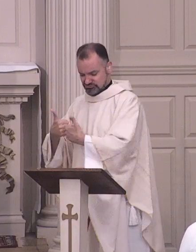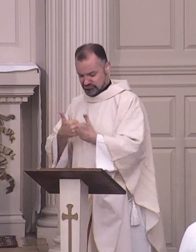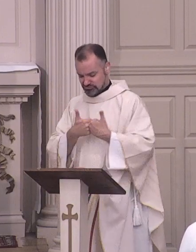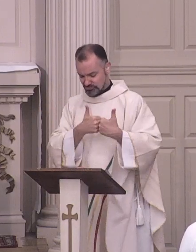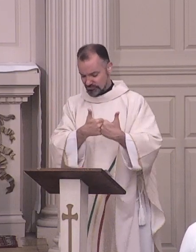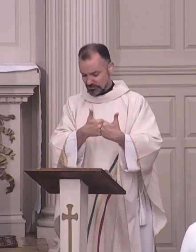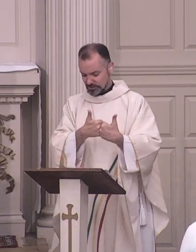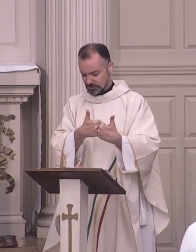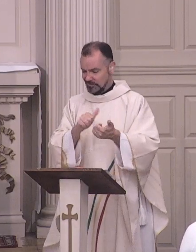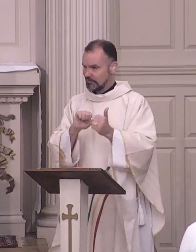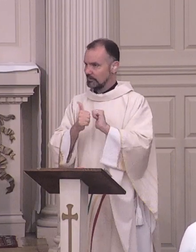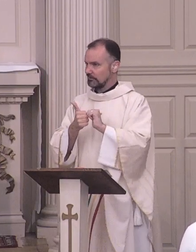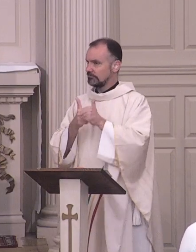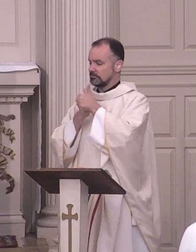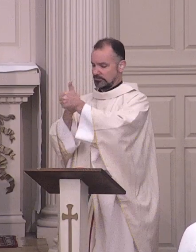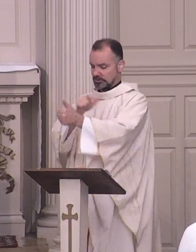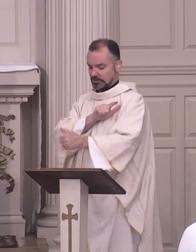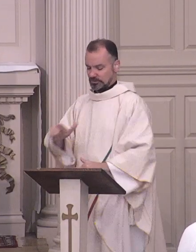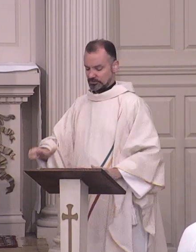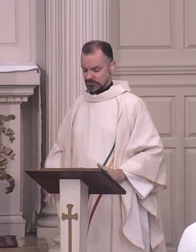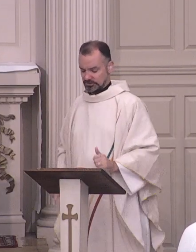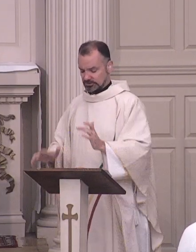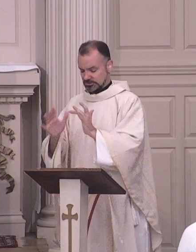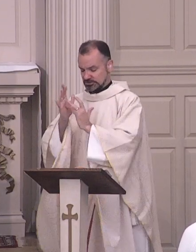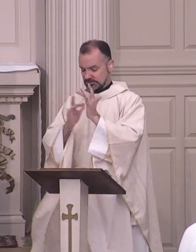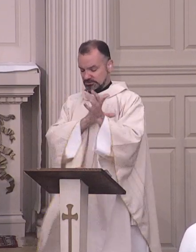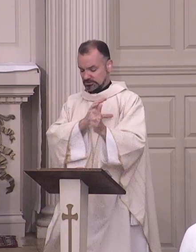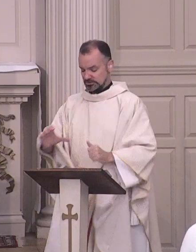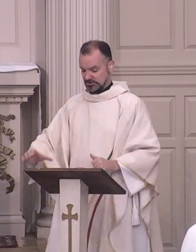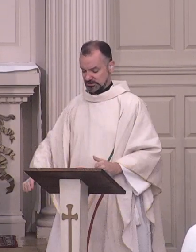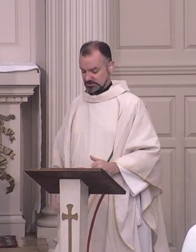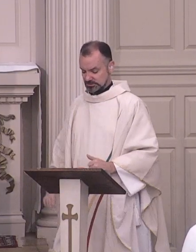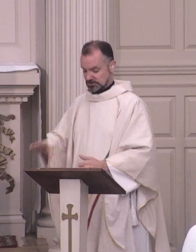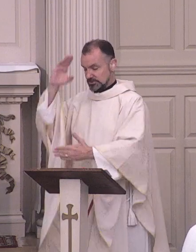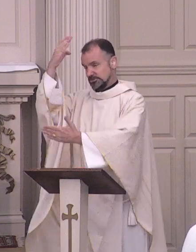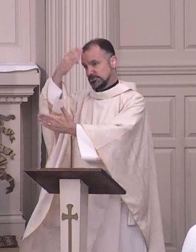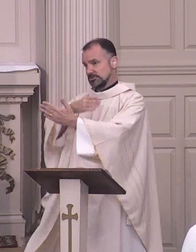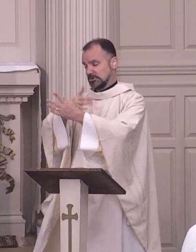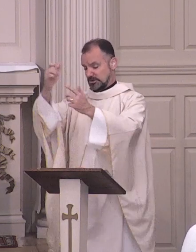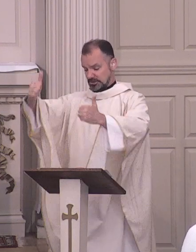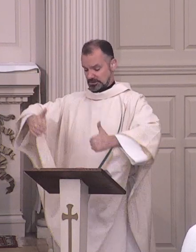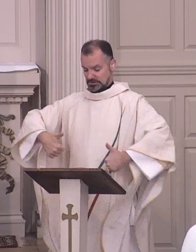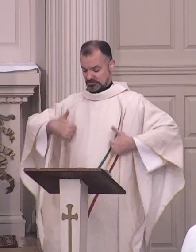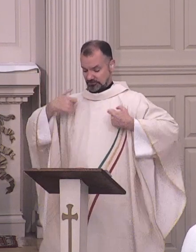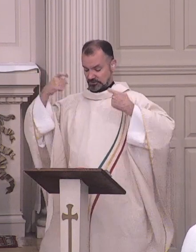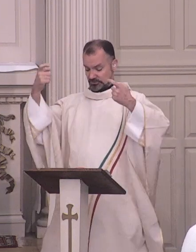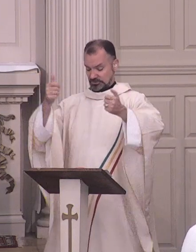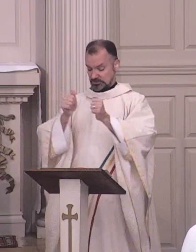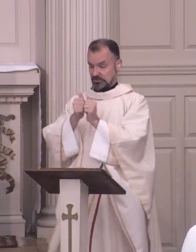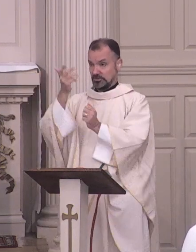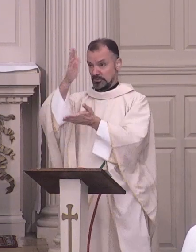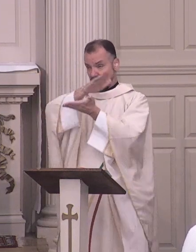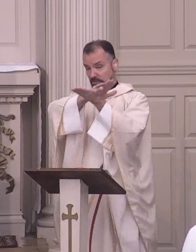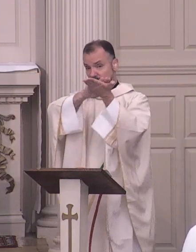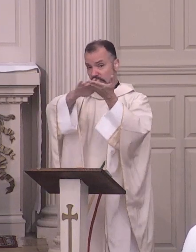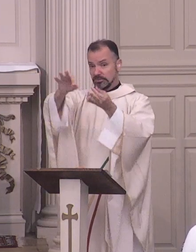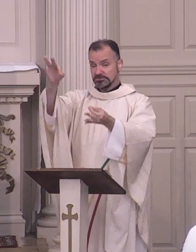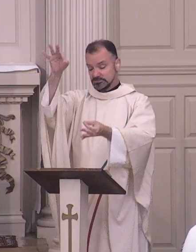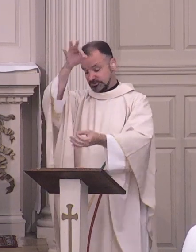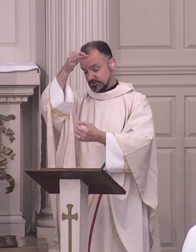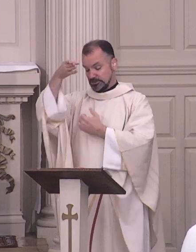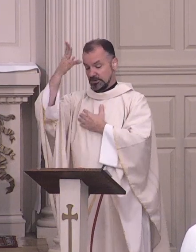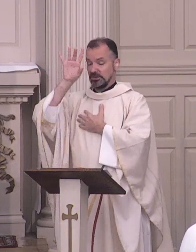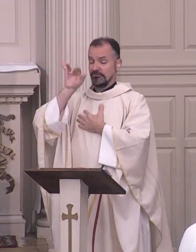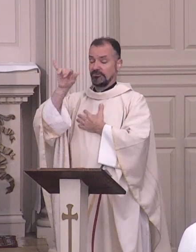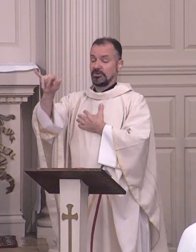your help in every trial. Through our Lord Jesus Christ, your Son, who lives and reigns with you